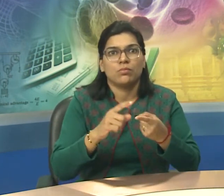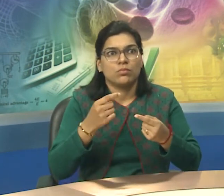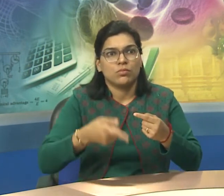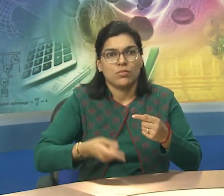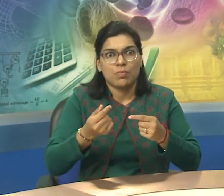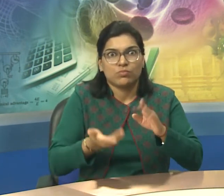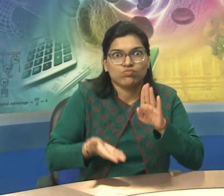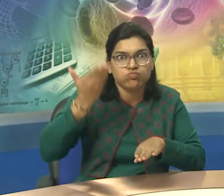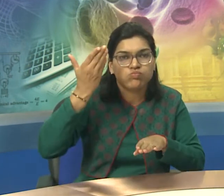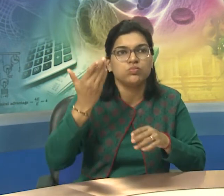And all of these are